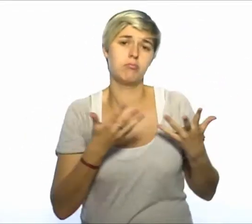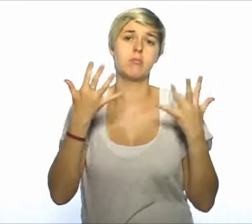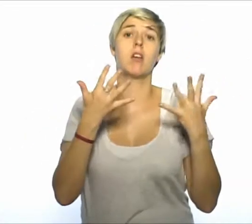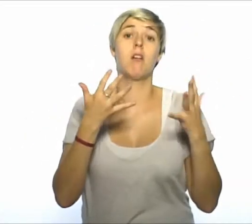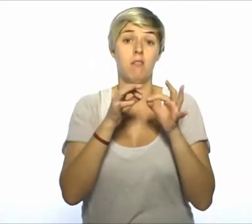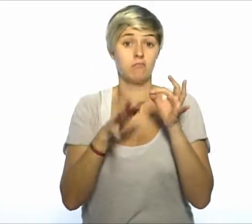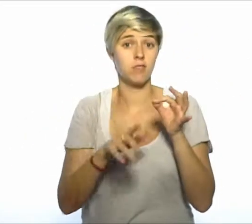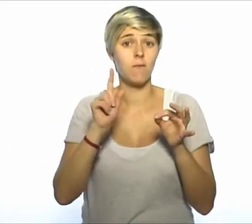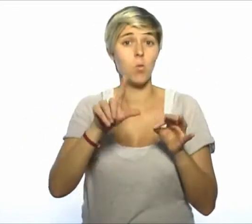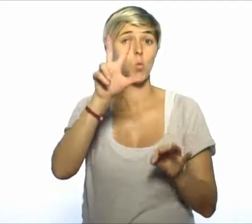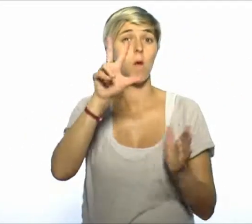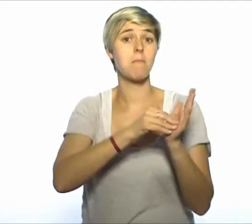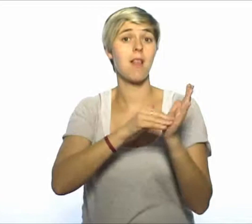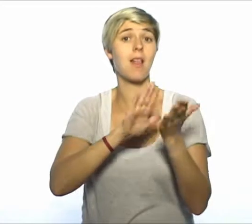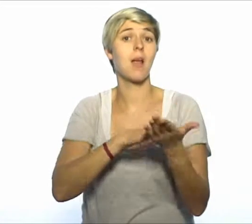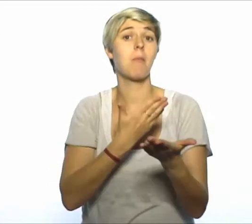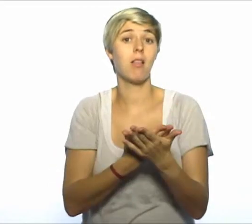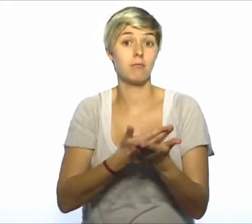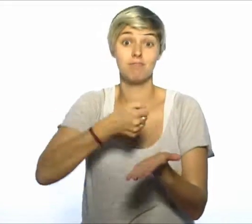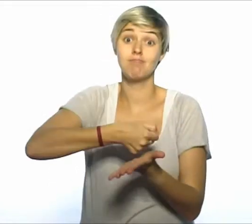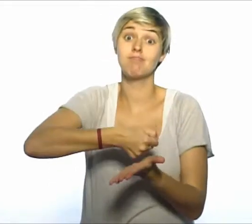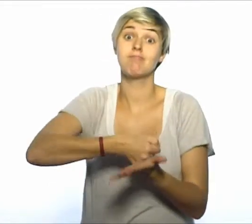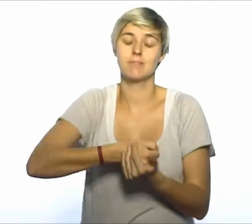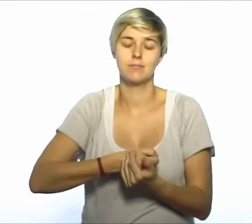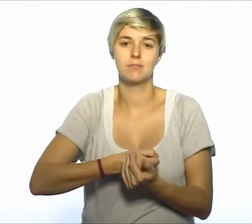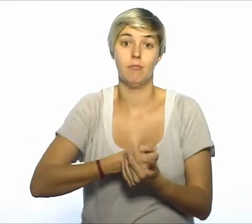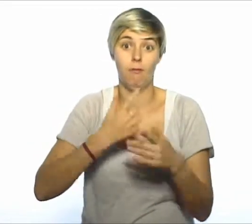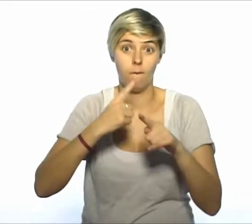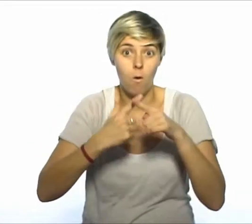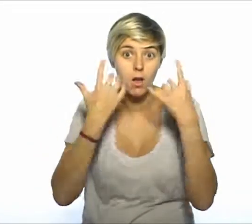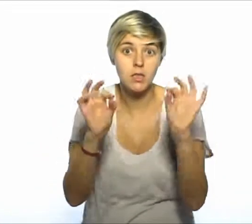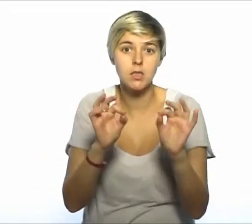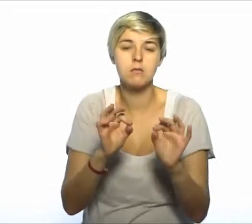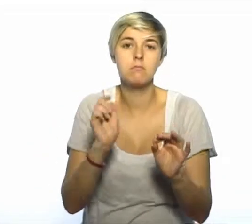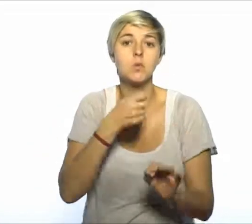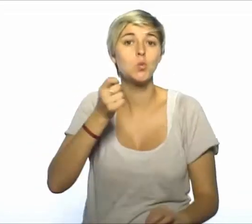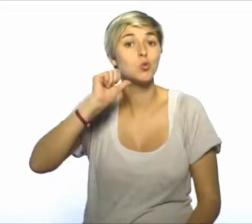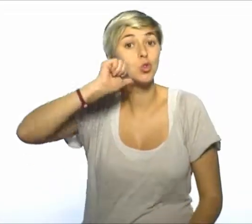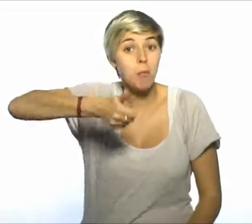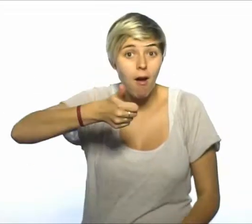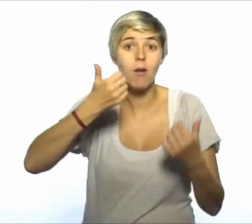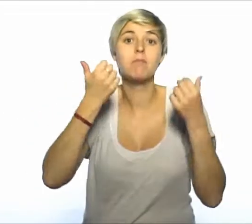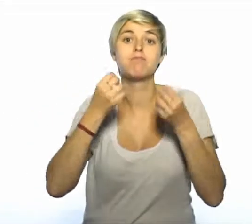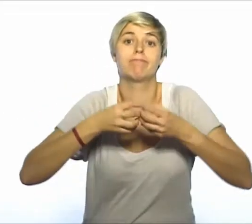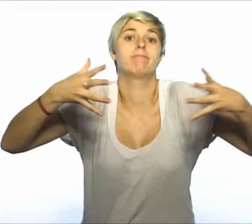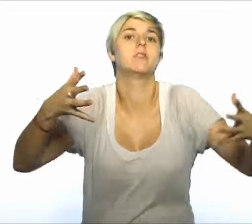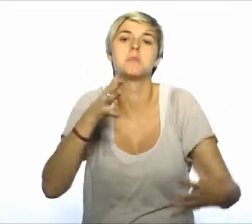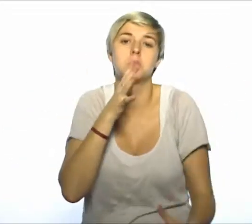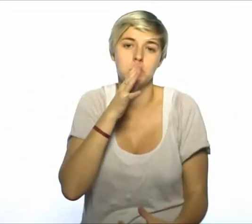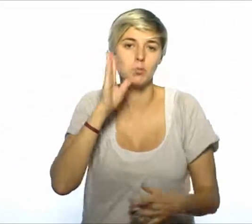deaf people in France, a minimum of 3,000 interpreters is needed. 10 times. It's impossible to reach this number